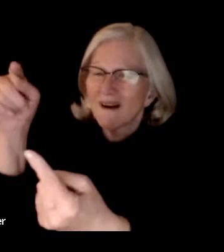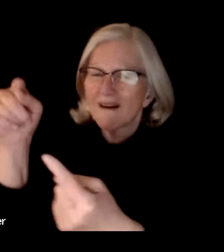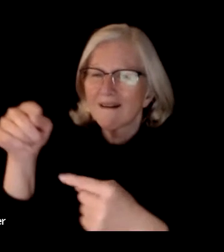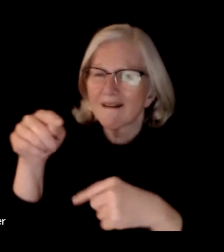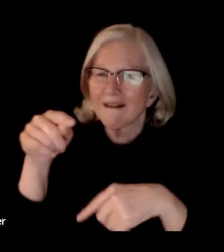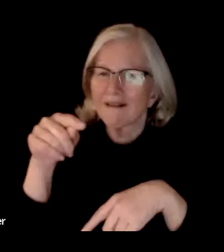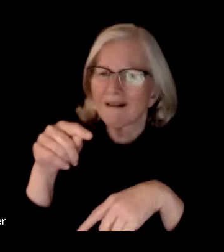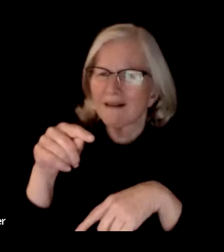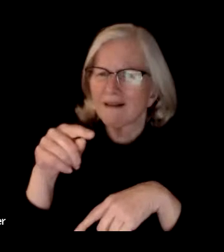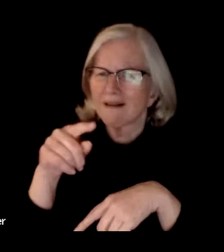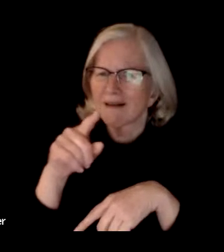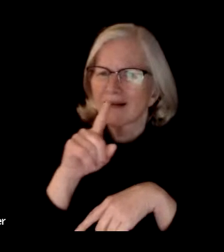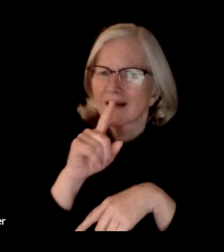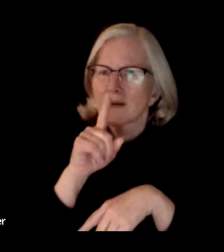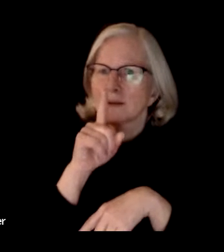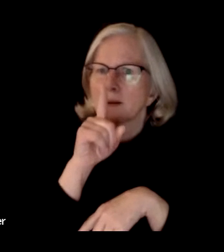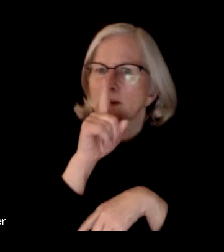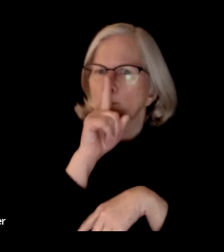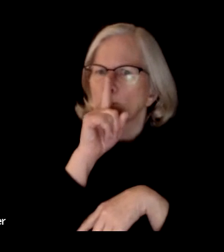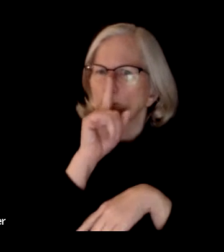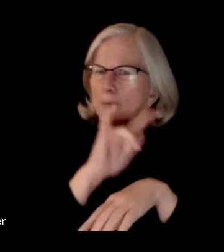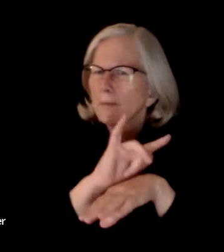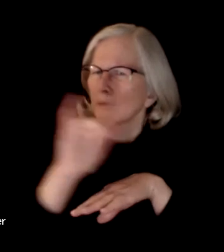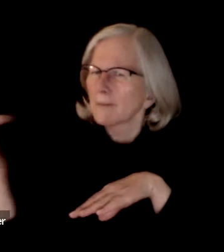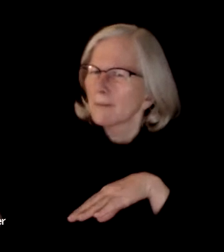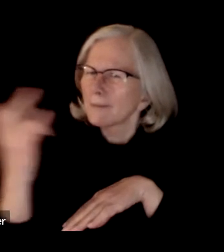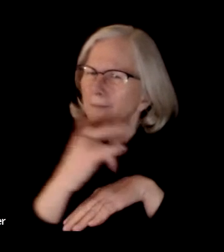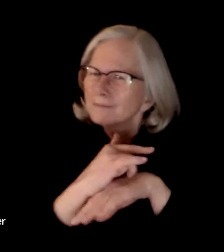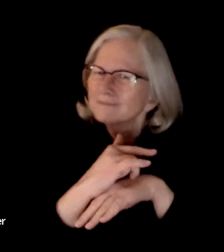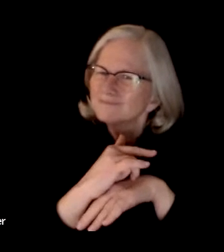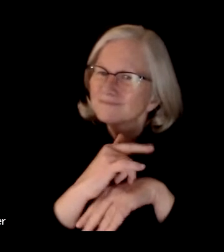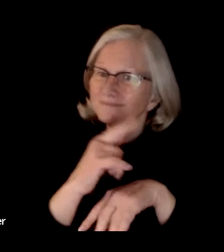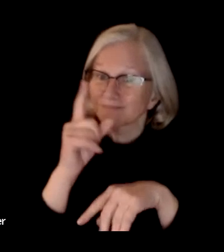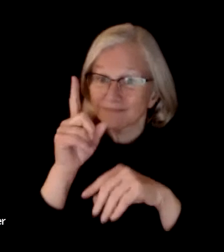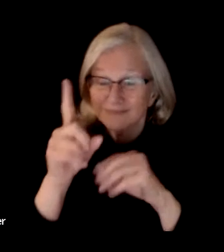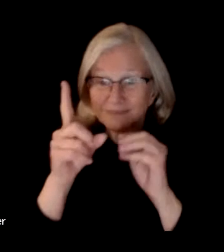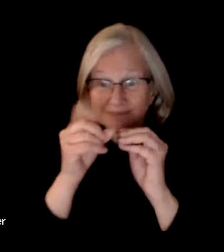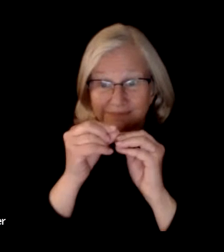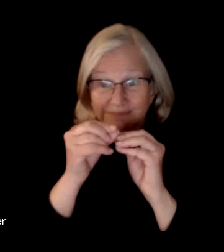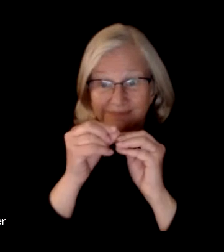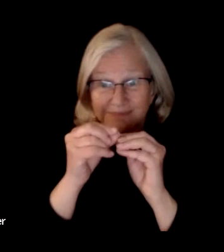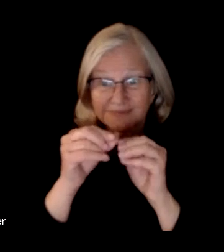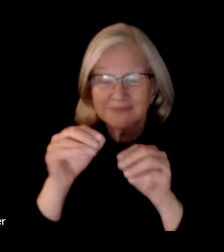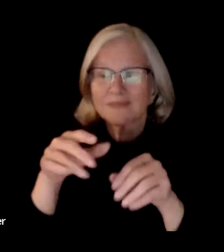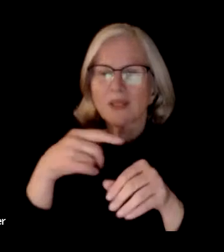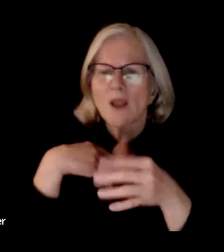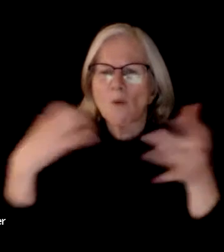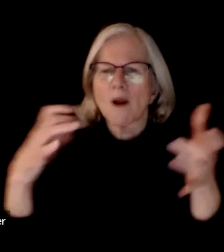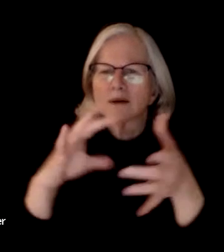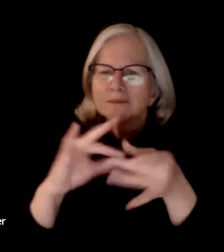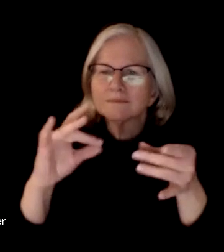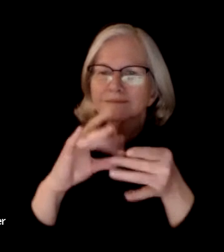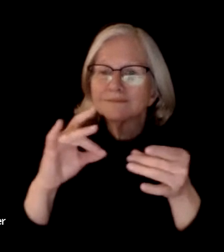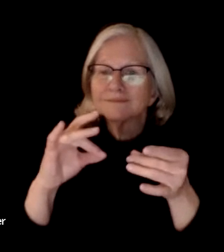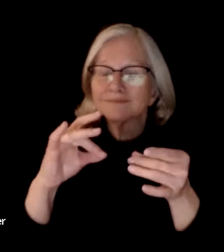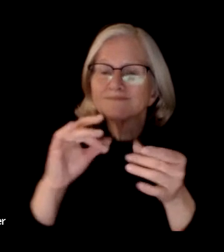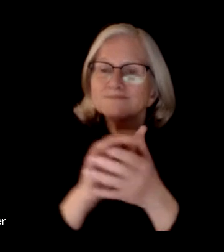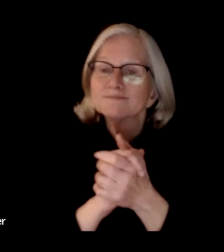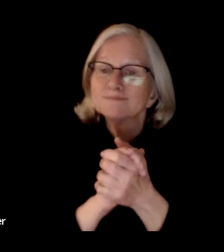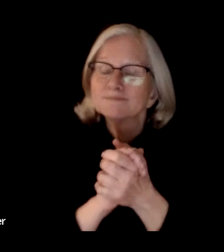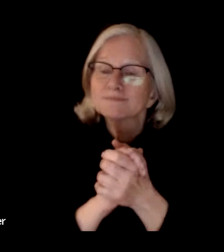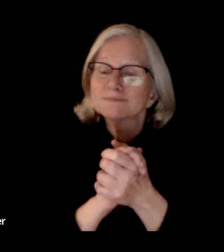did not. Just to repeat that. And just to underscore one other thing Sarah said earlier that is, I think, helpful for people to understand, is